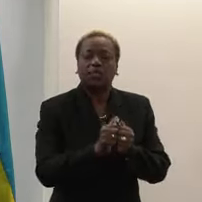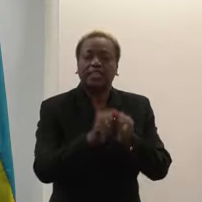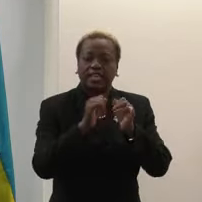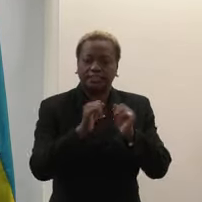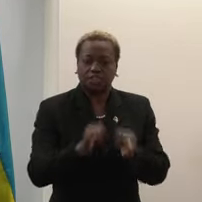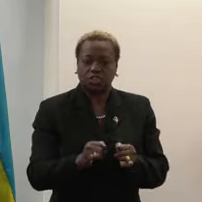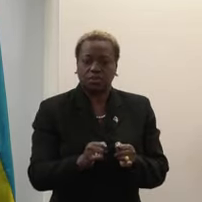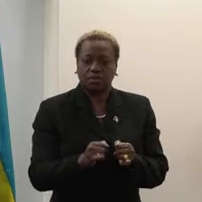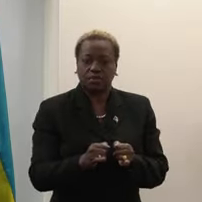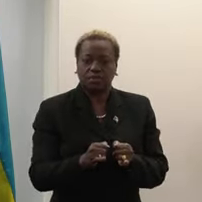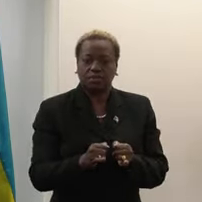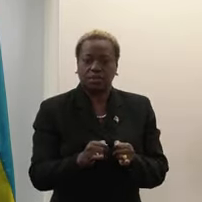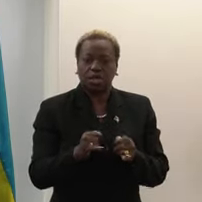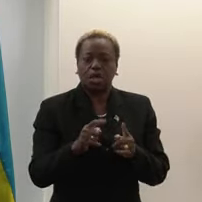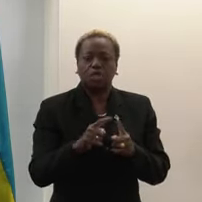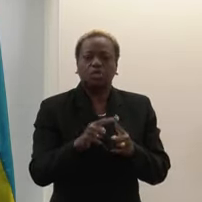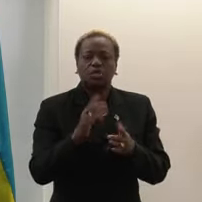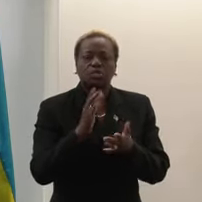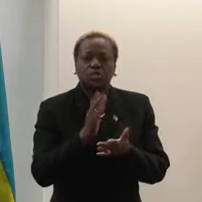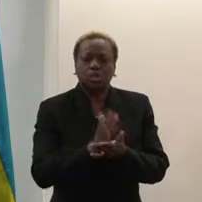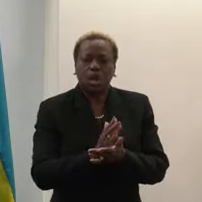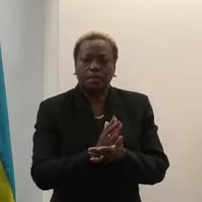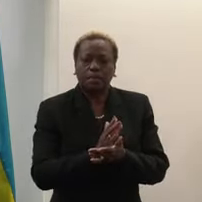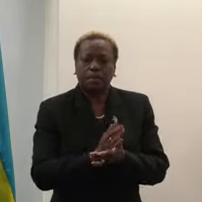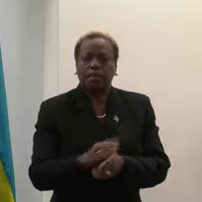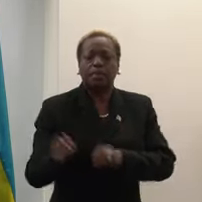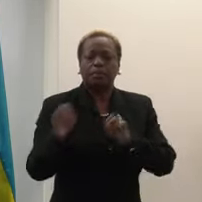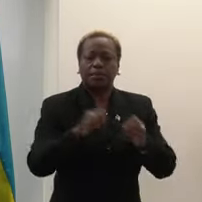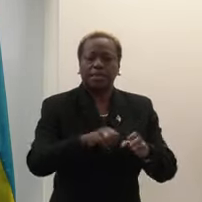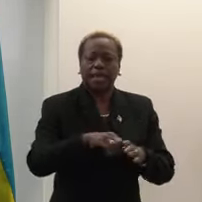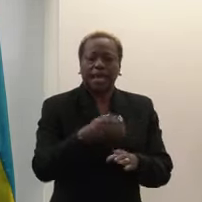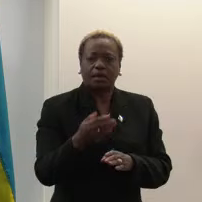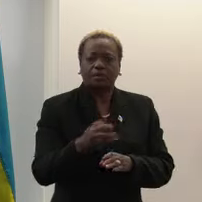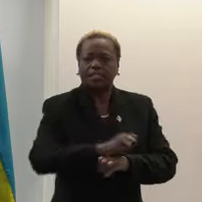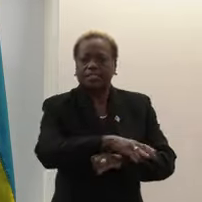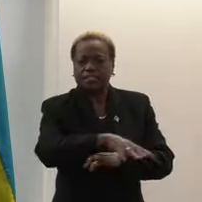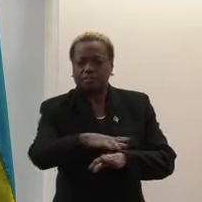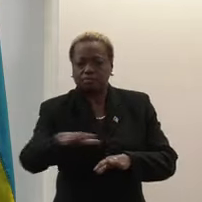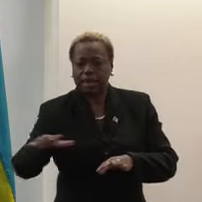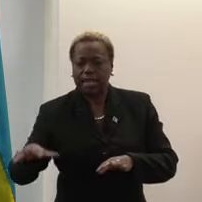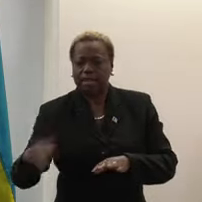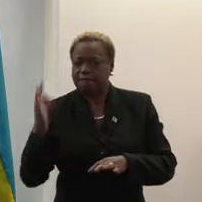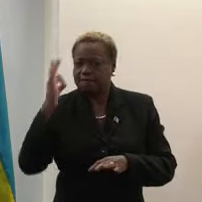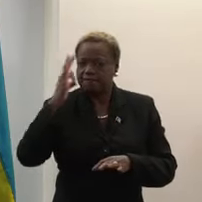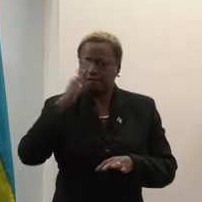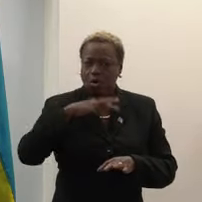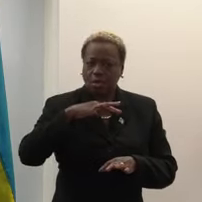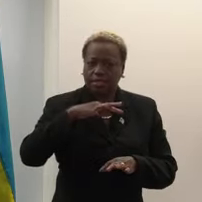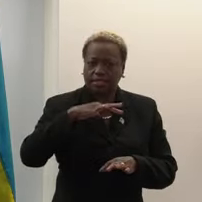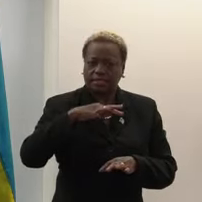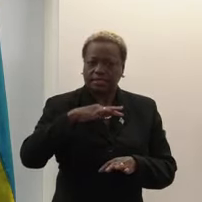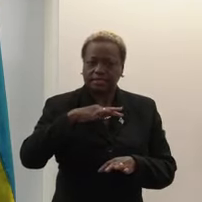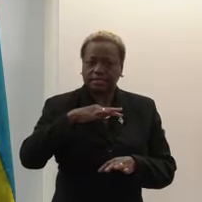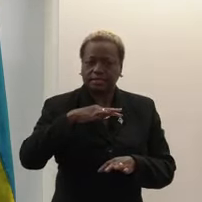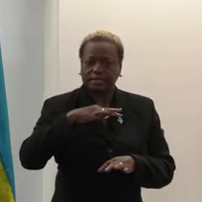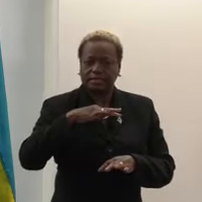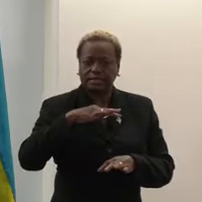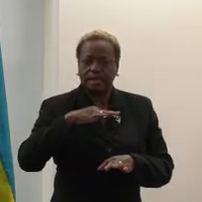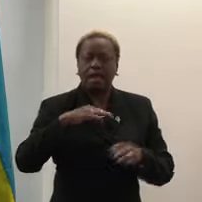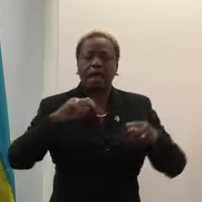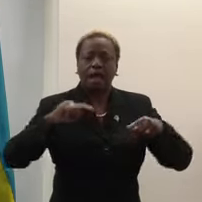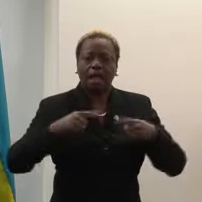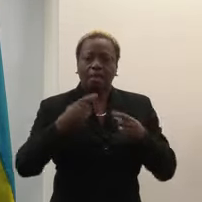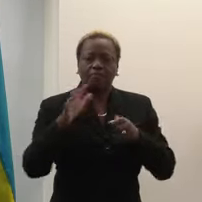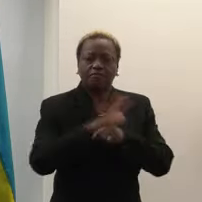individuals to refrain from putting out and spreading such false and potentially